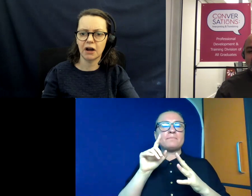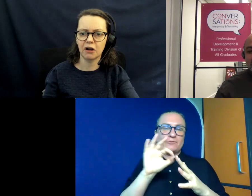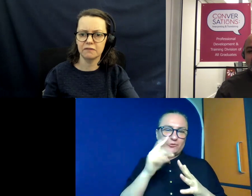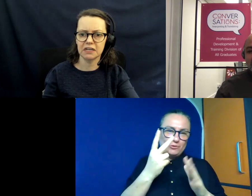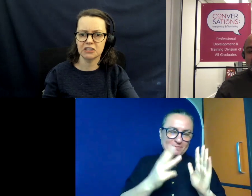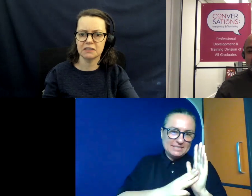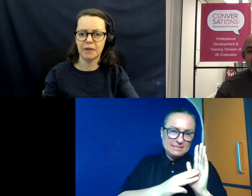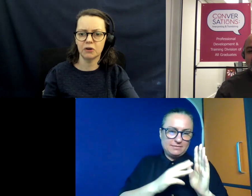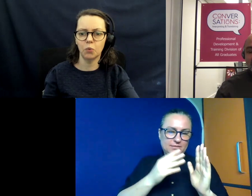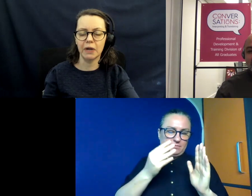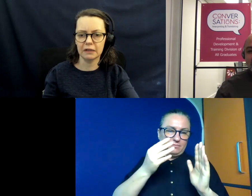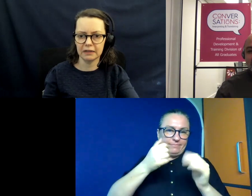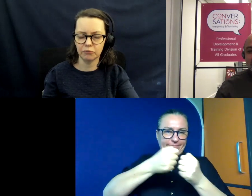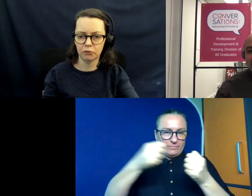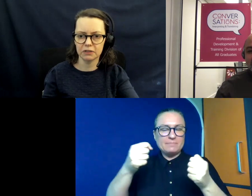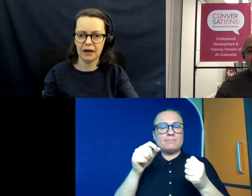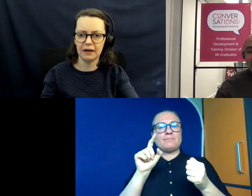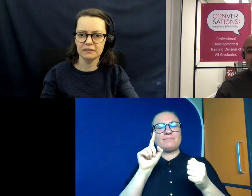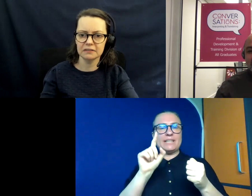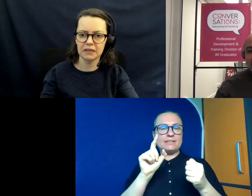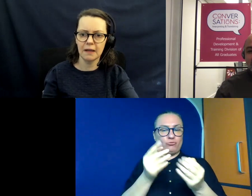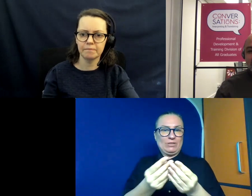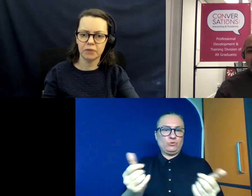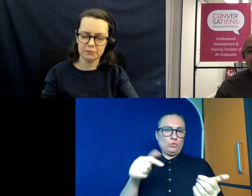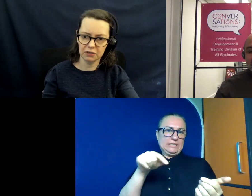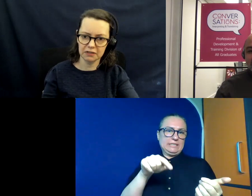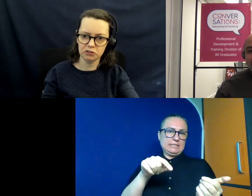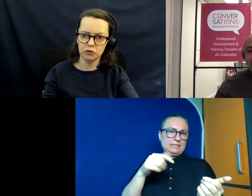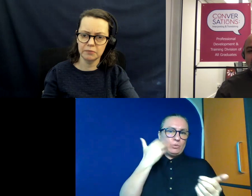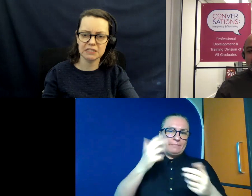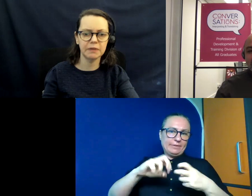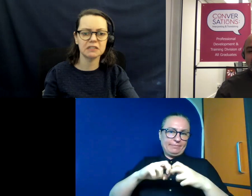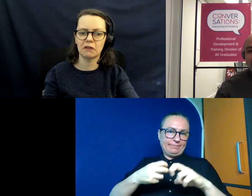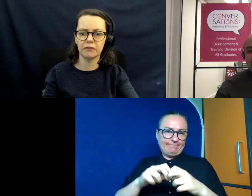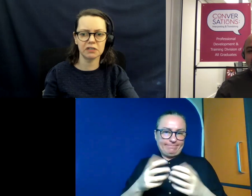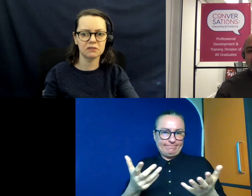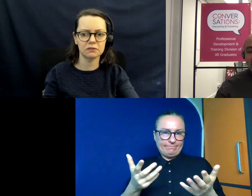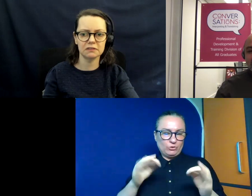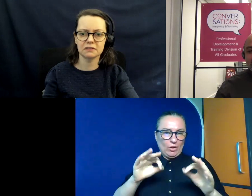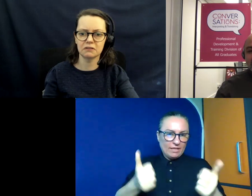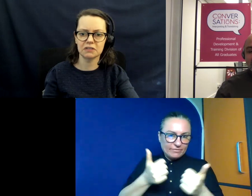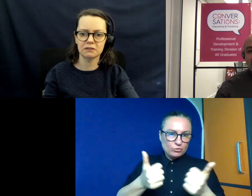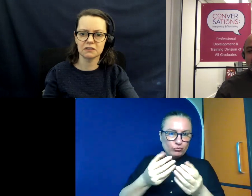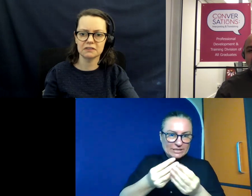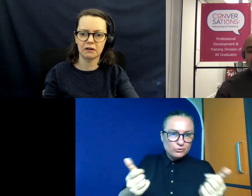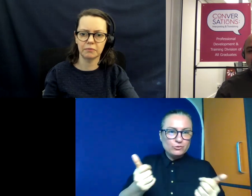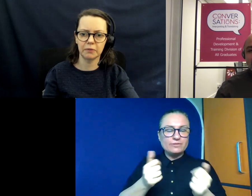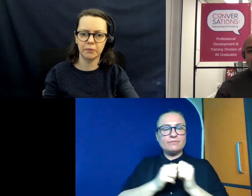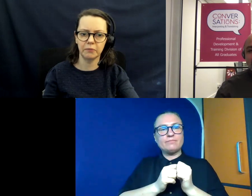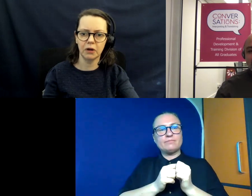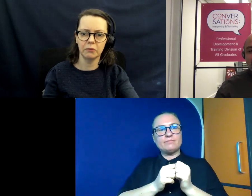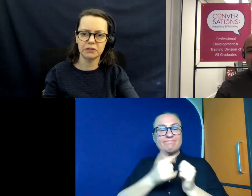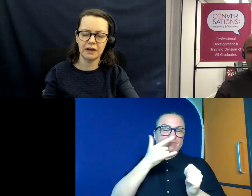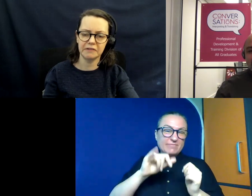conversations about a weekly broadcast, perhaps longer than 2 minutes, but it's around the resources. The resources are a